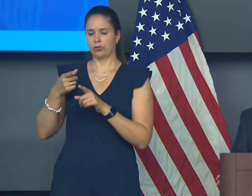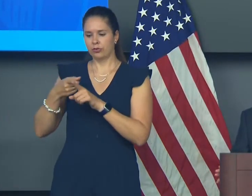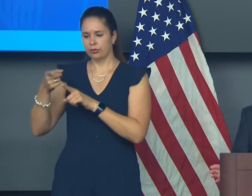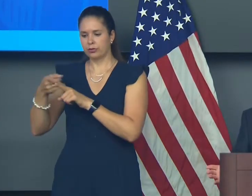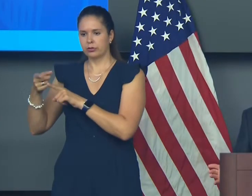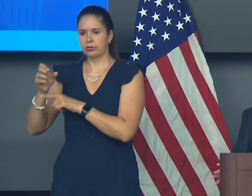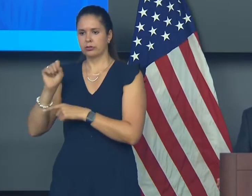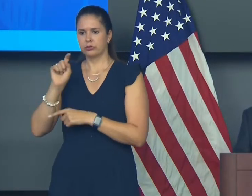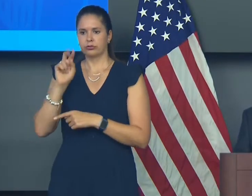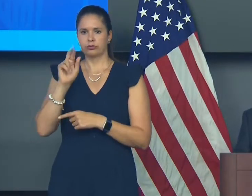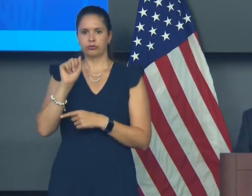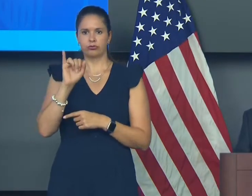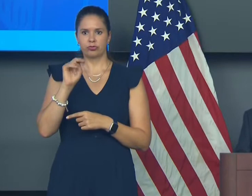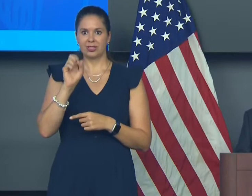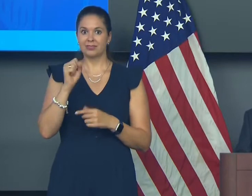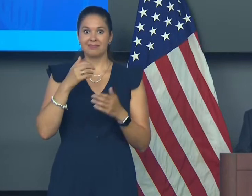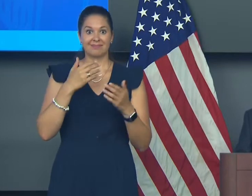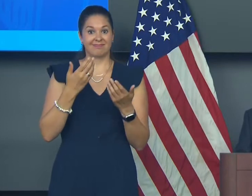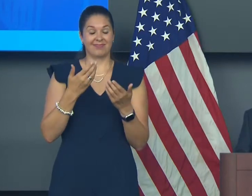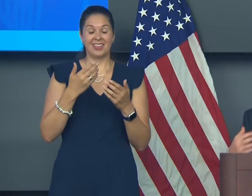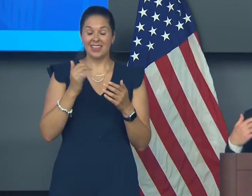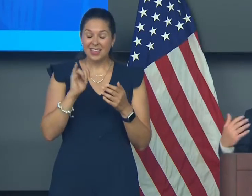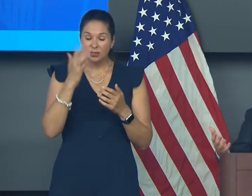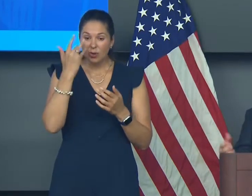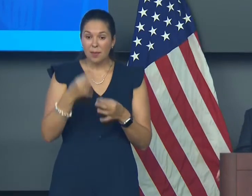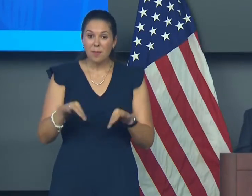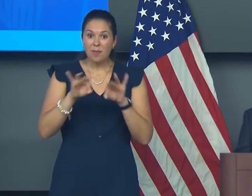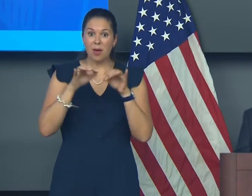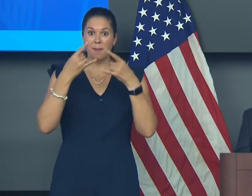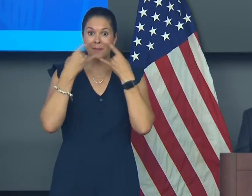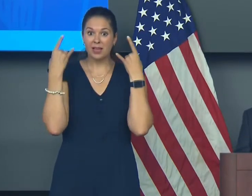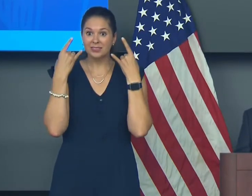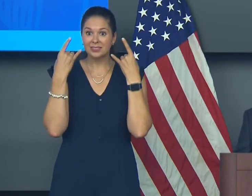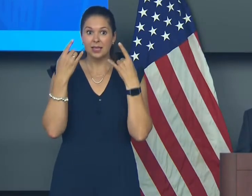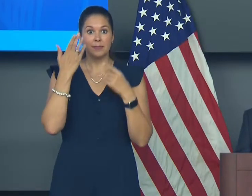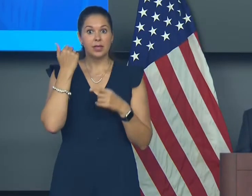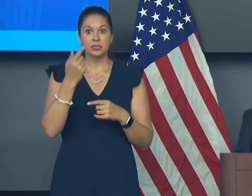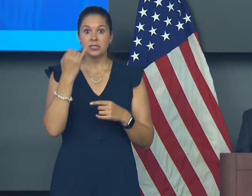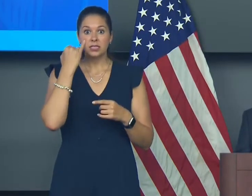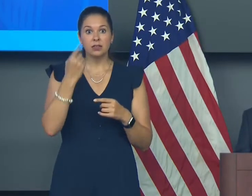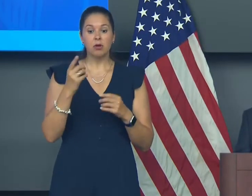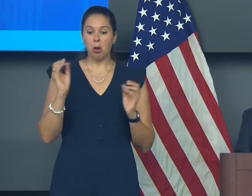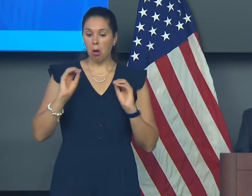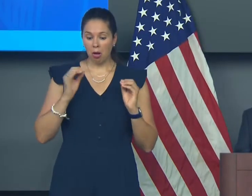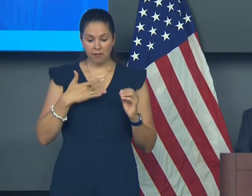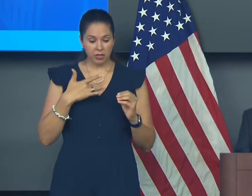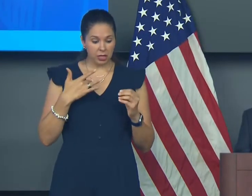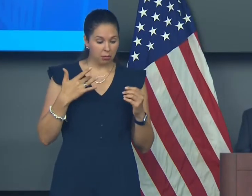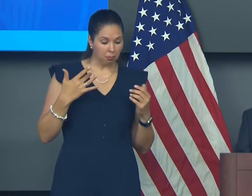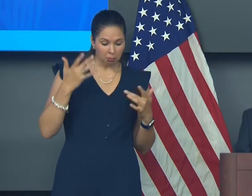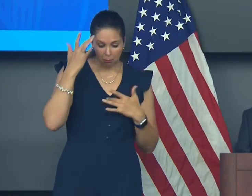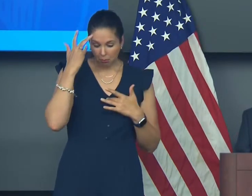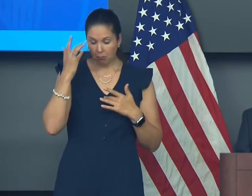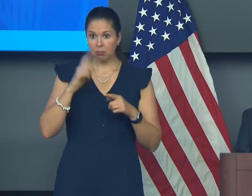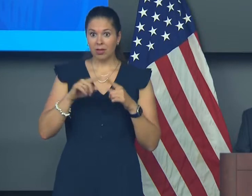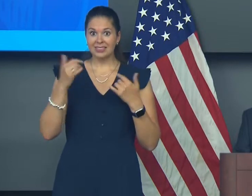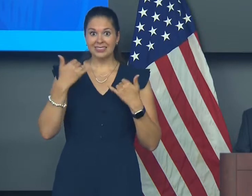important than ever, even if you are fully vaccinated, to mask, because asymptomatic transmission is real. It happens, and it's helping to